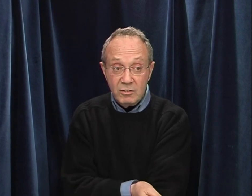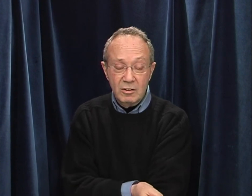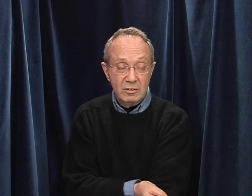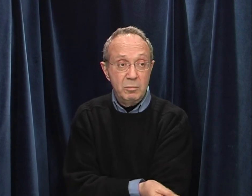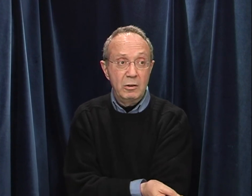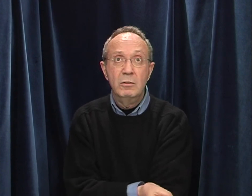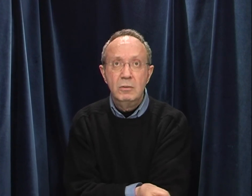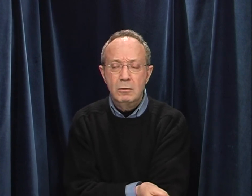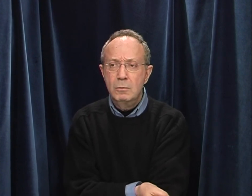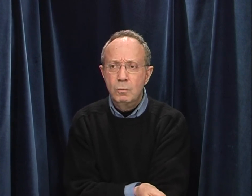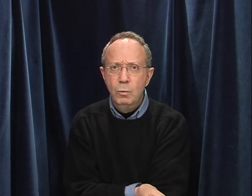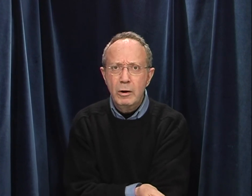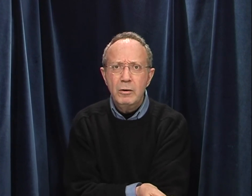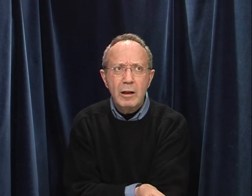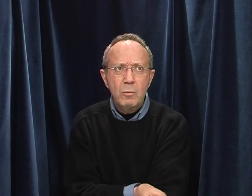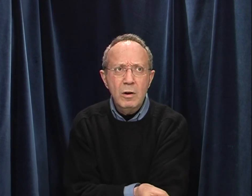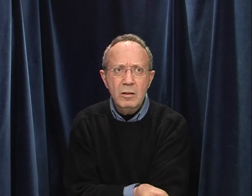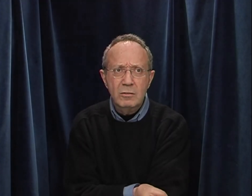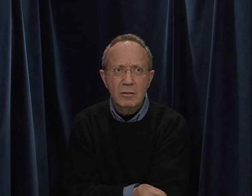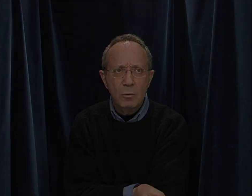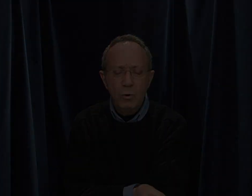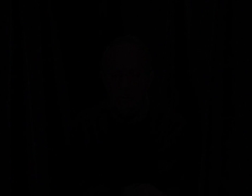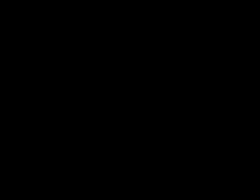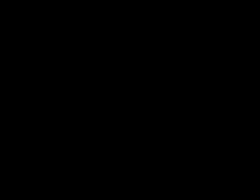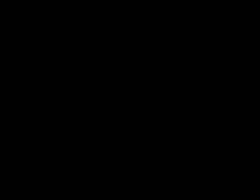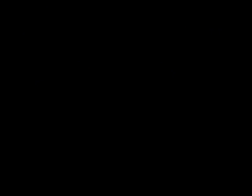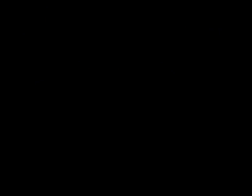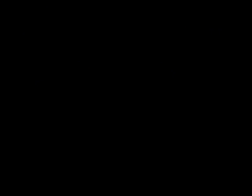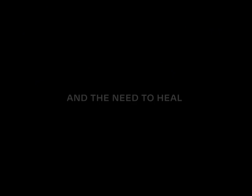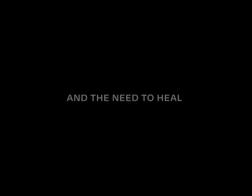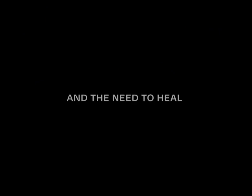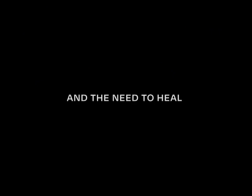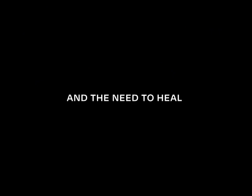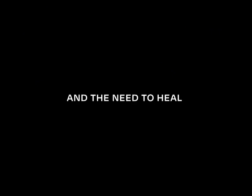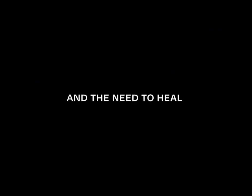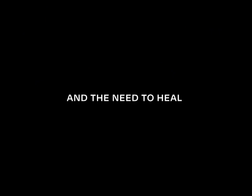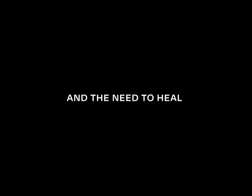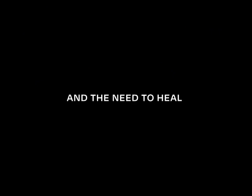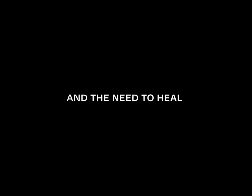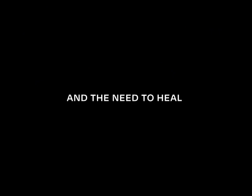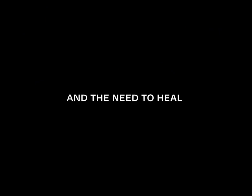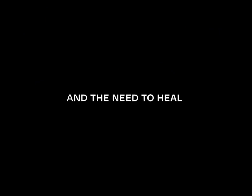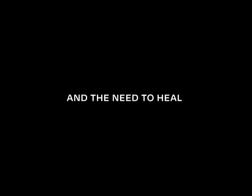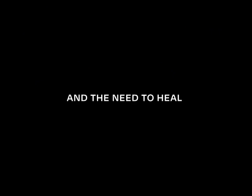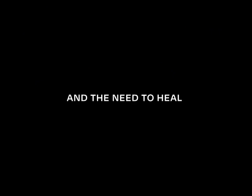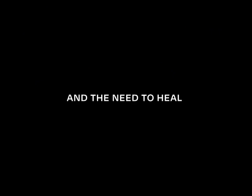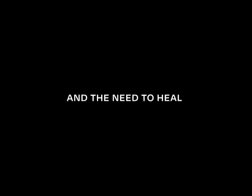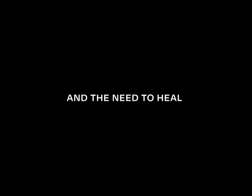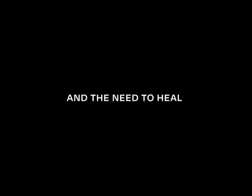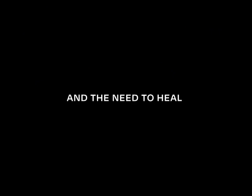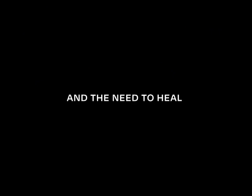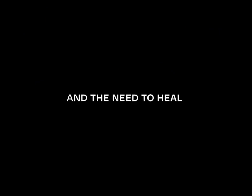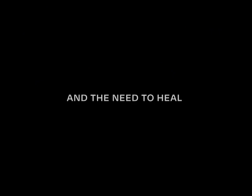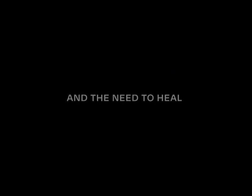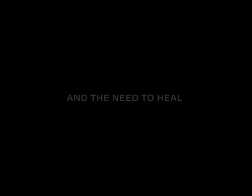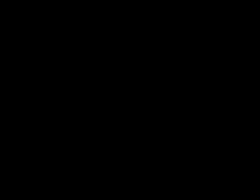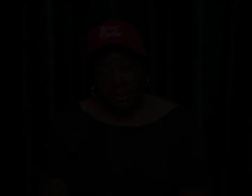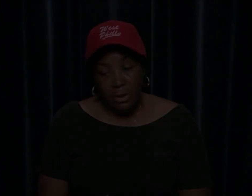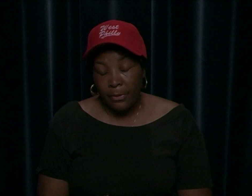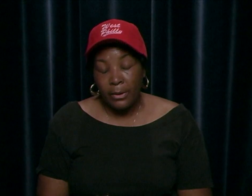consciousness about where I was in the world. What do I want future generations to know about this? There's nothing